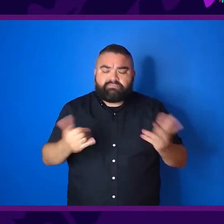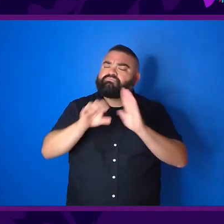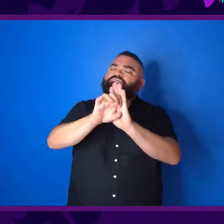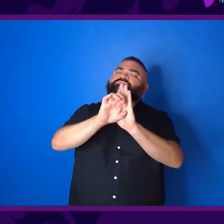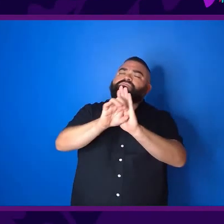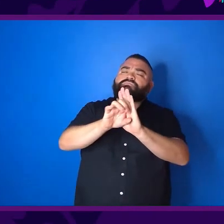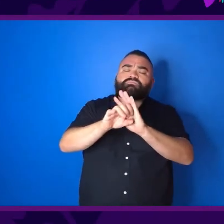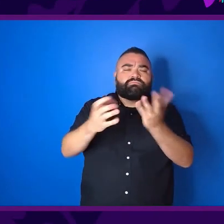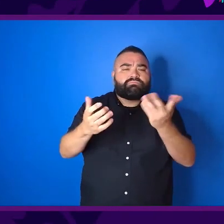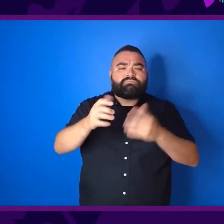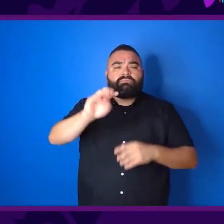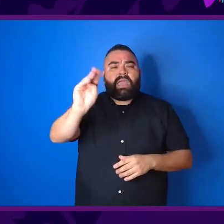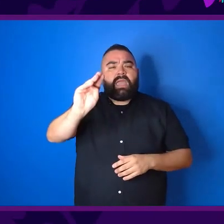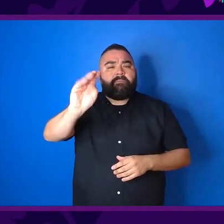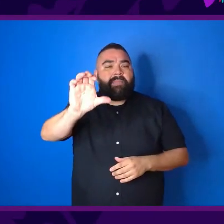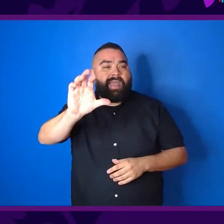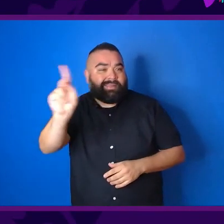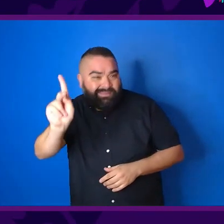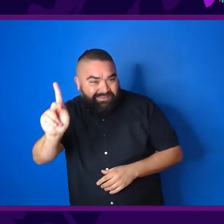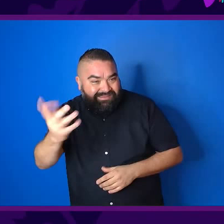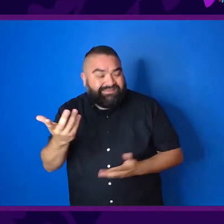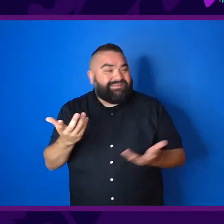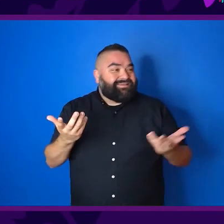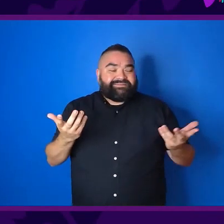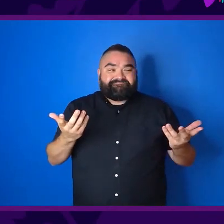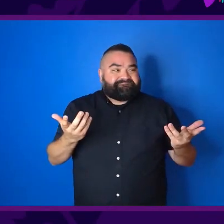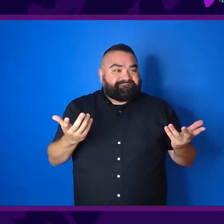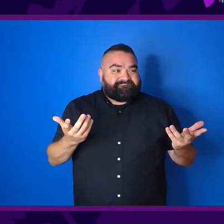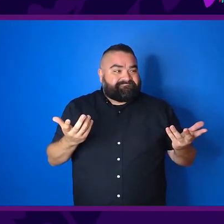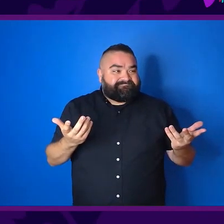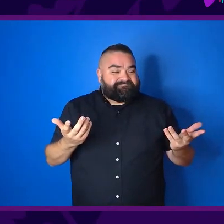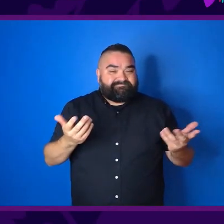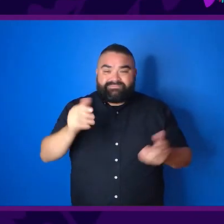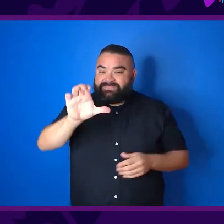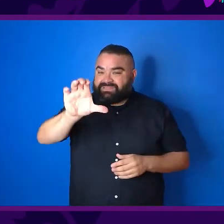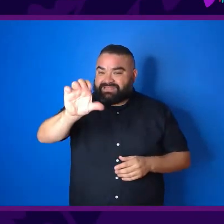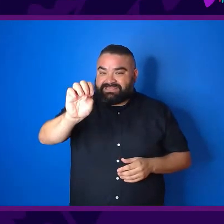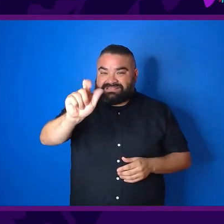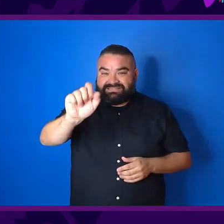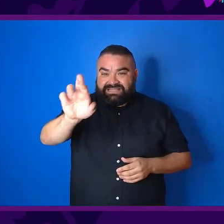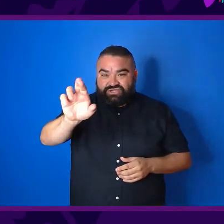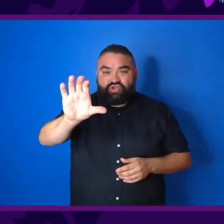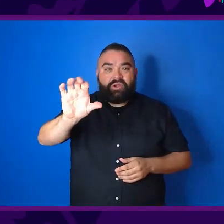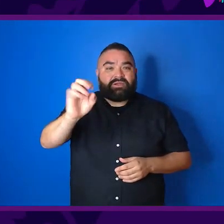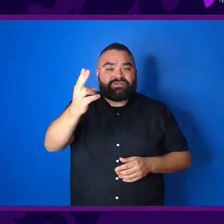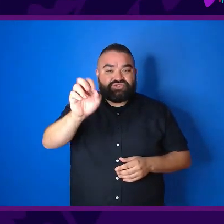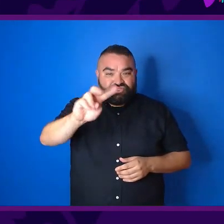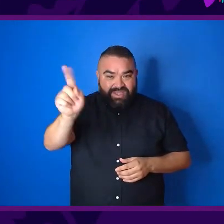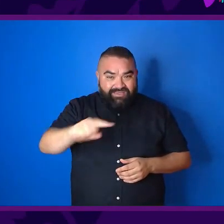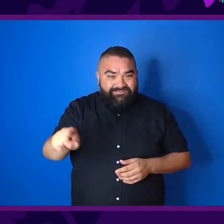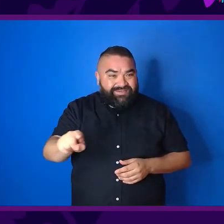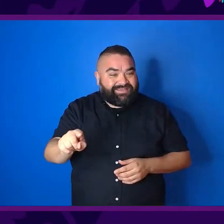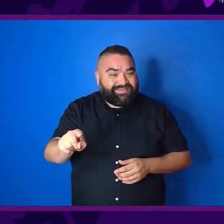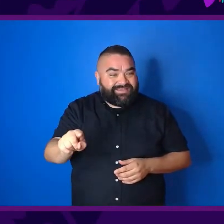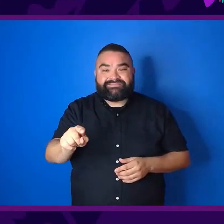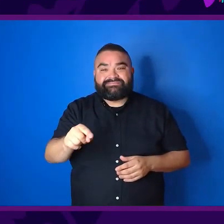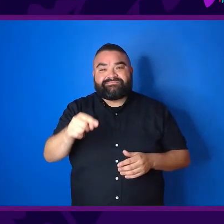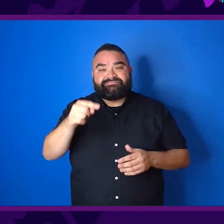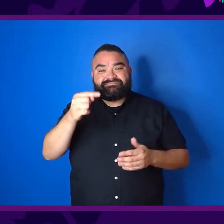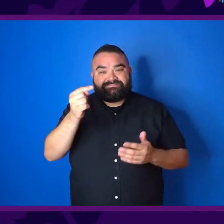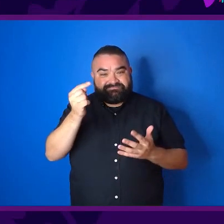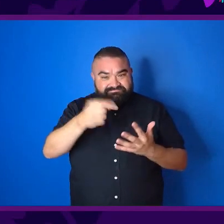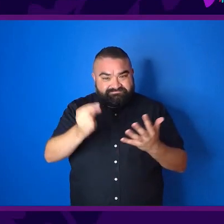Martin Luther King, people like Cesar Chavez, and all those people who've done the kind of work that needs now to